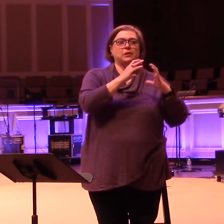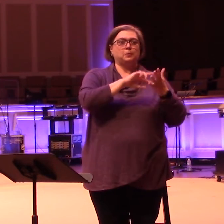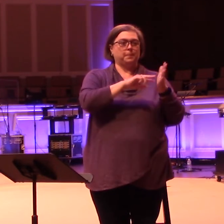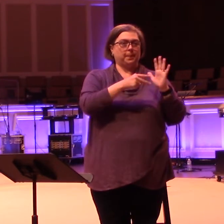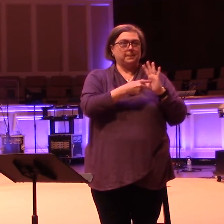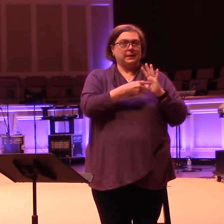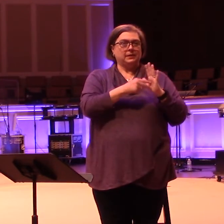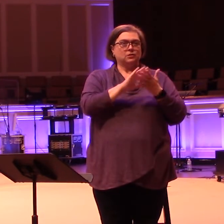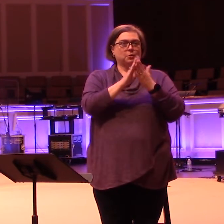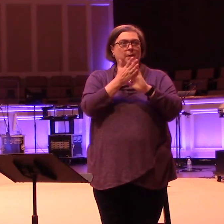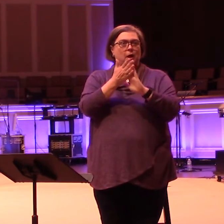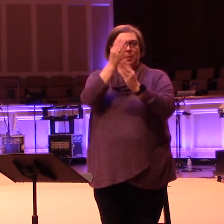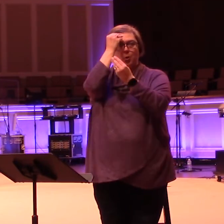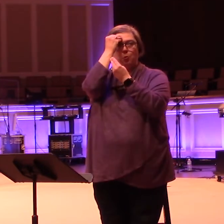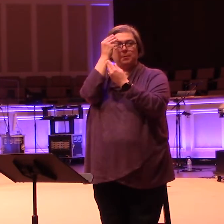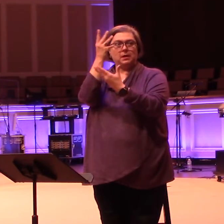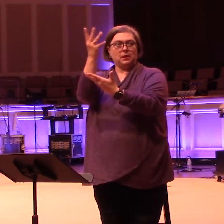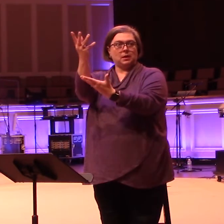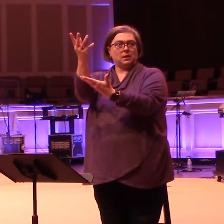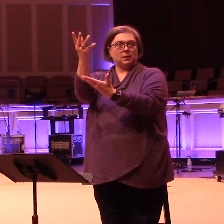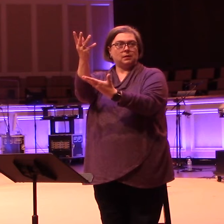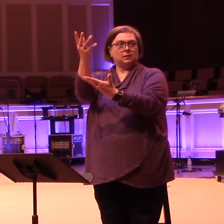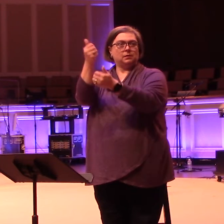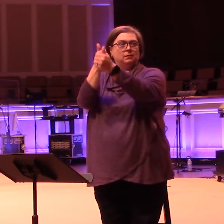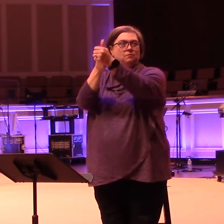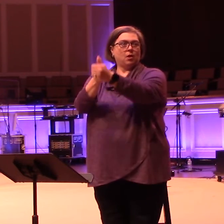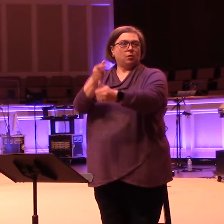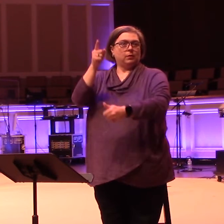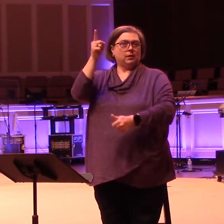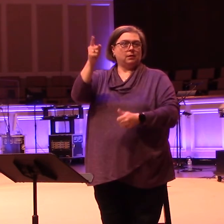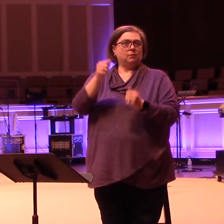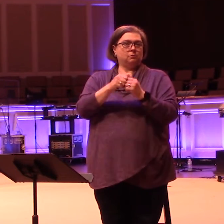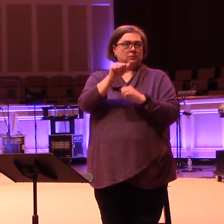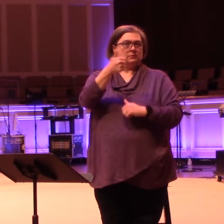get obedient in this area in your life.